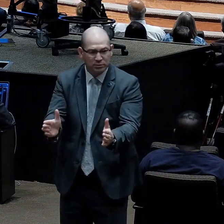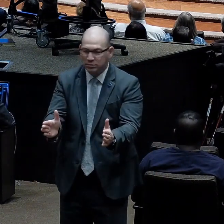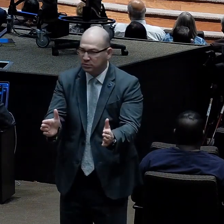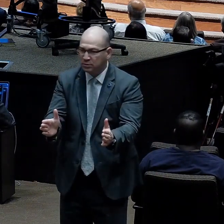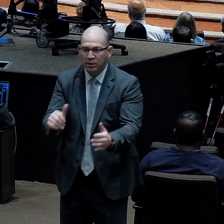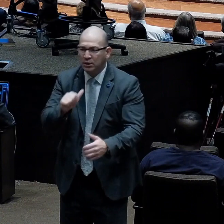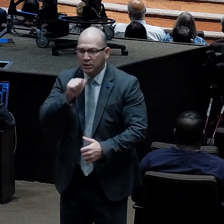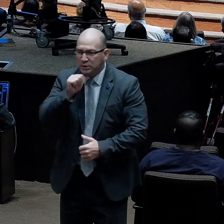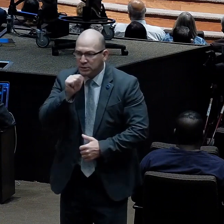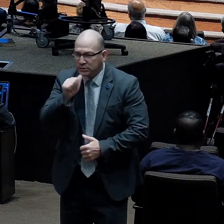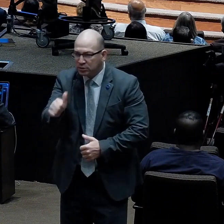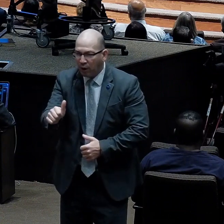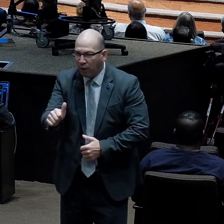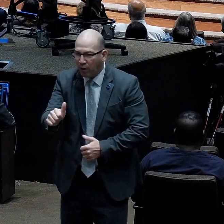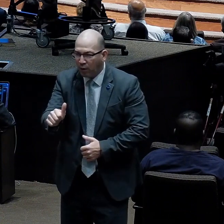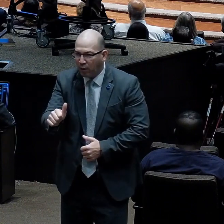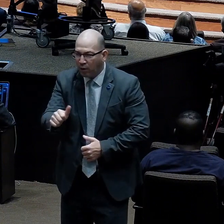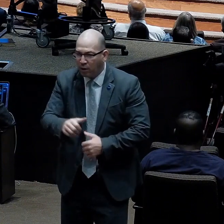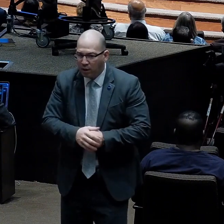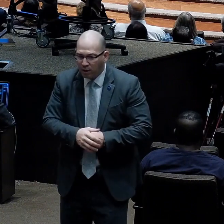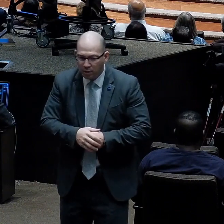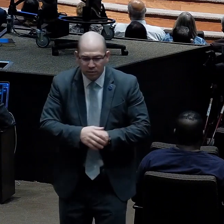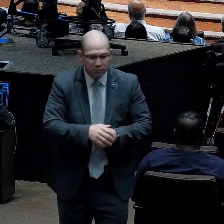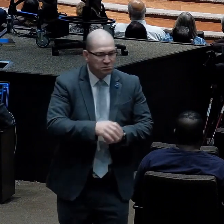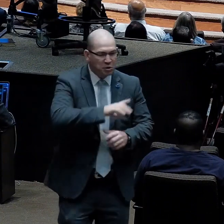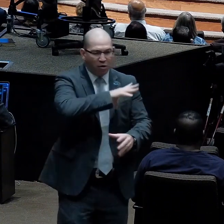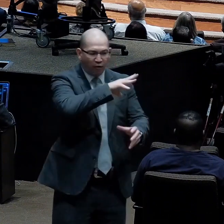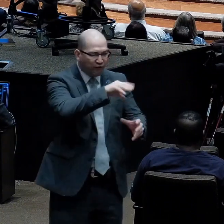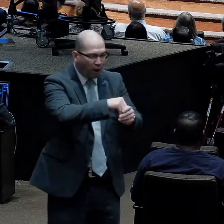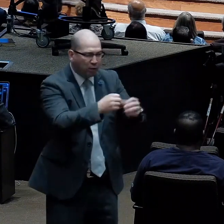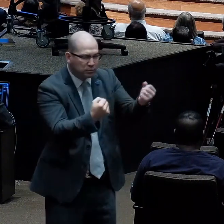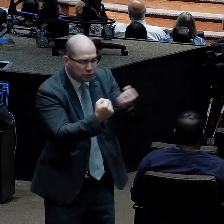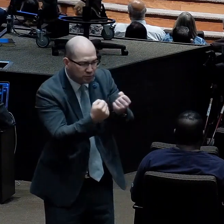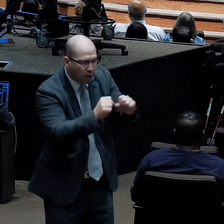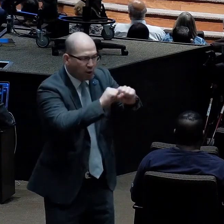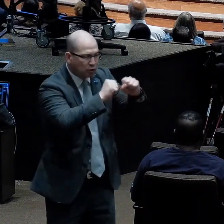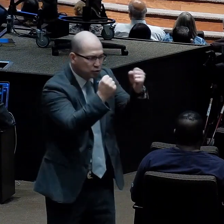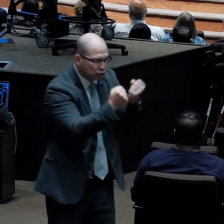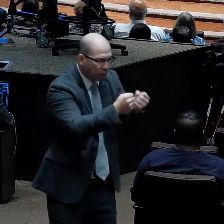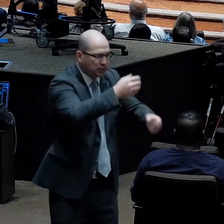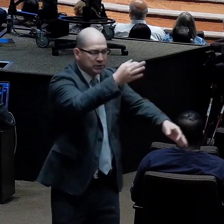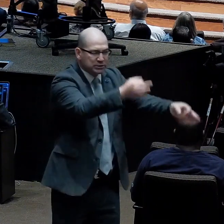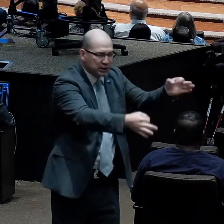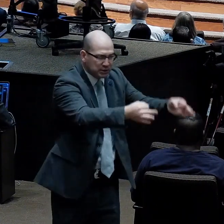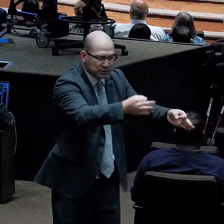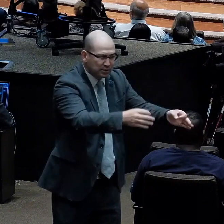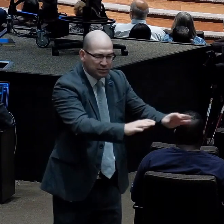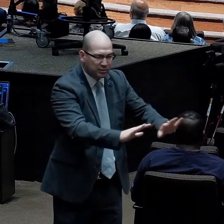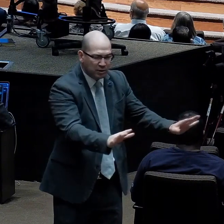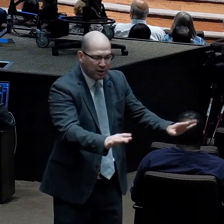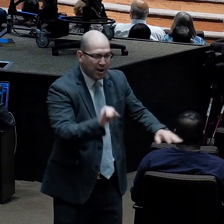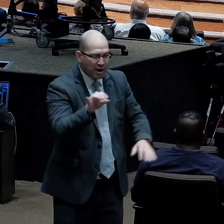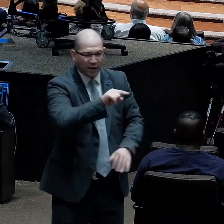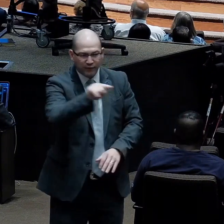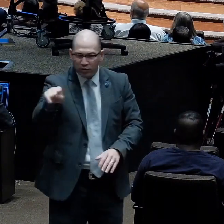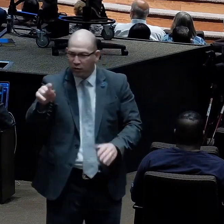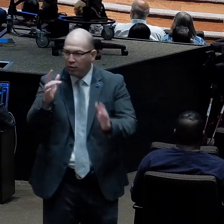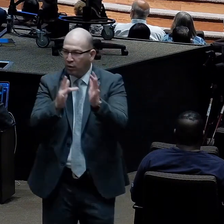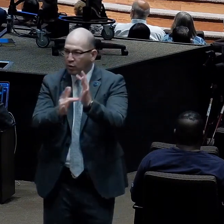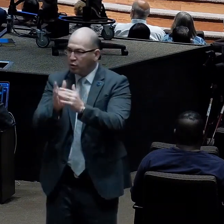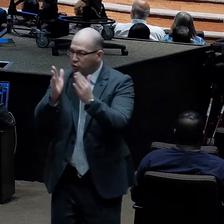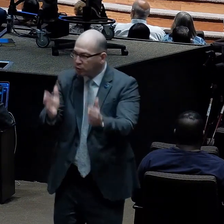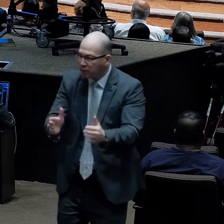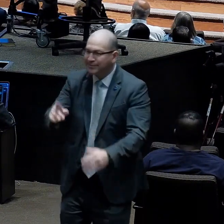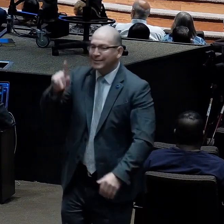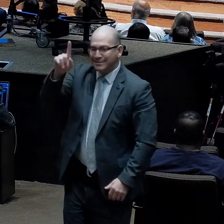trying to share the